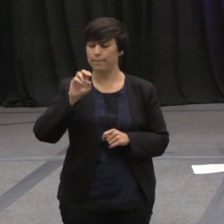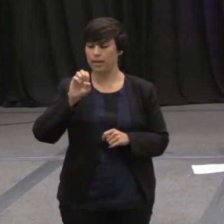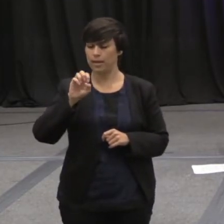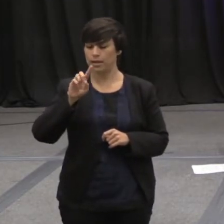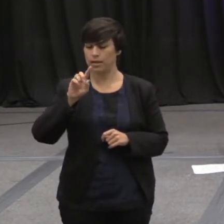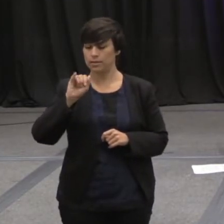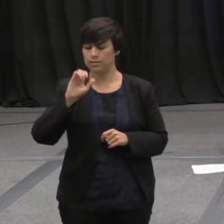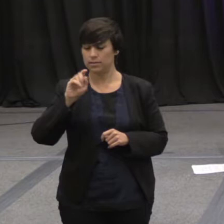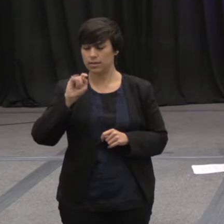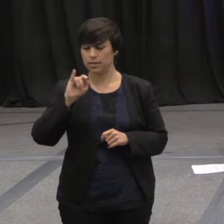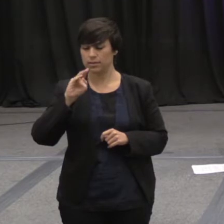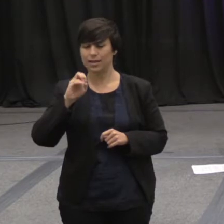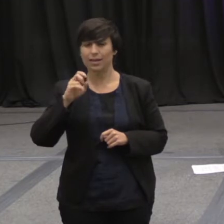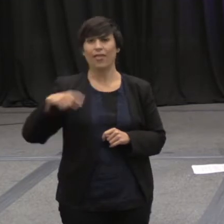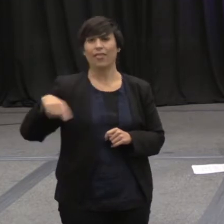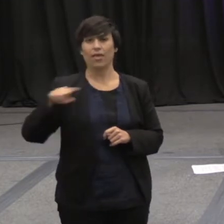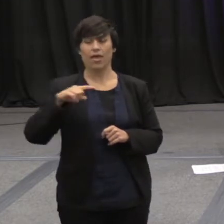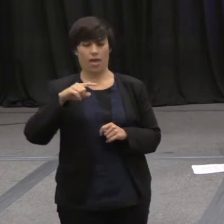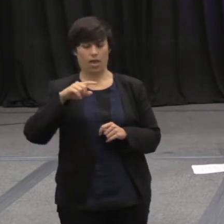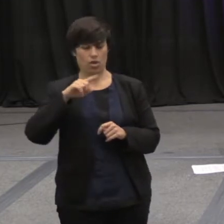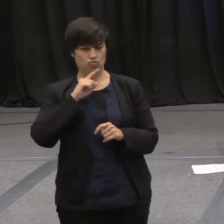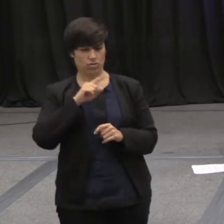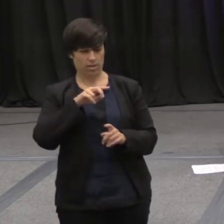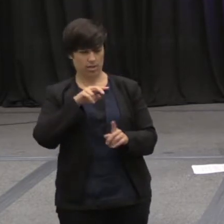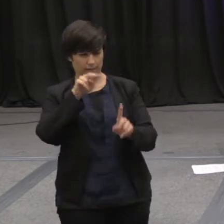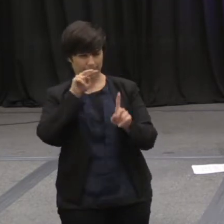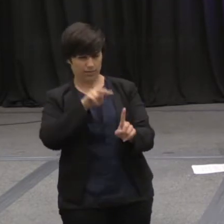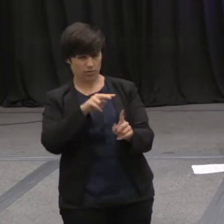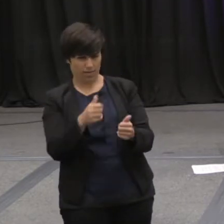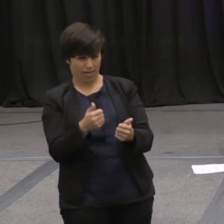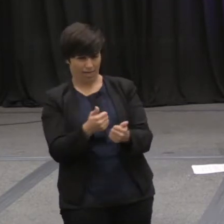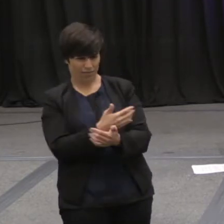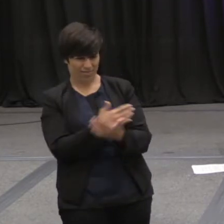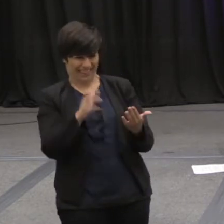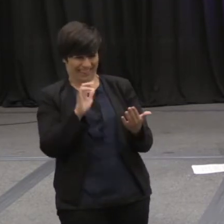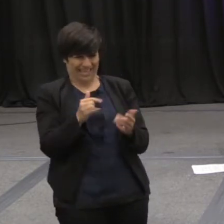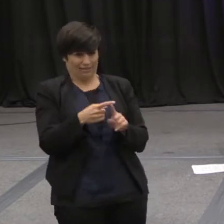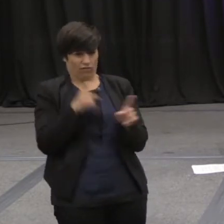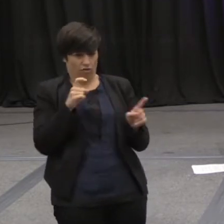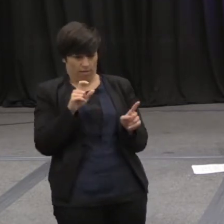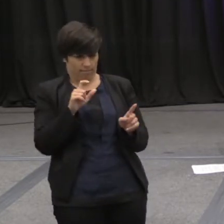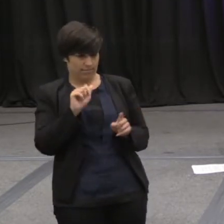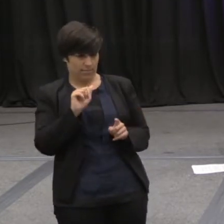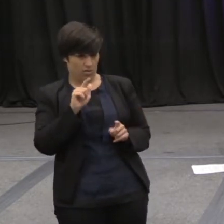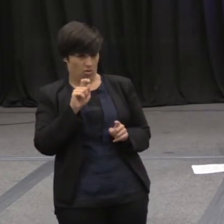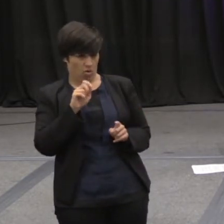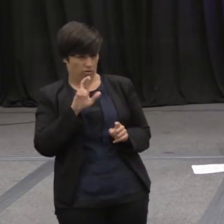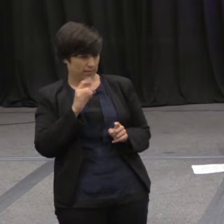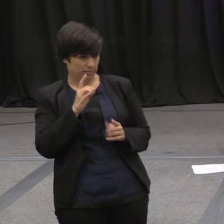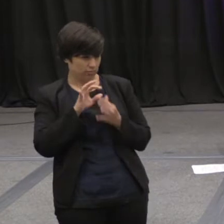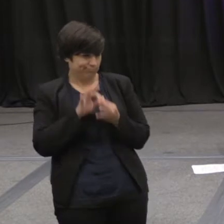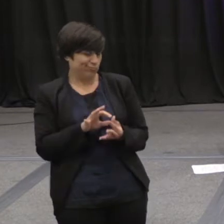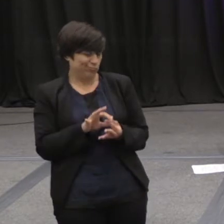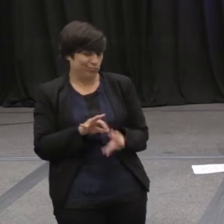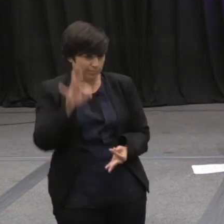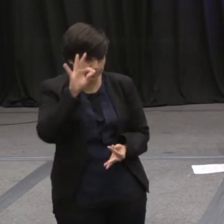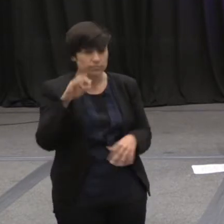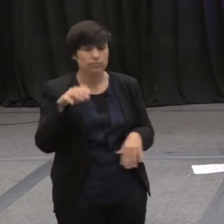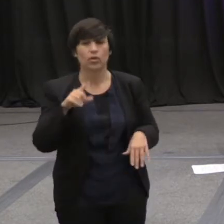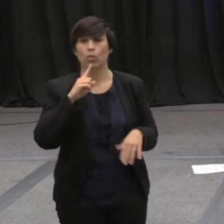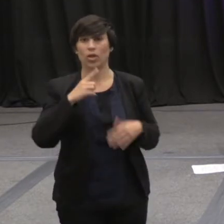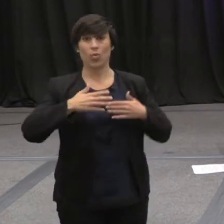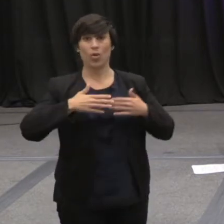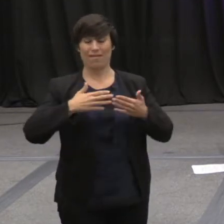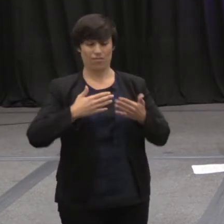everything, absolutely everything, as if it were a tool of the altar. So whatever you are working with in